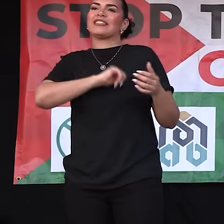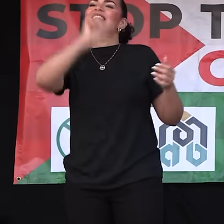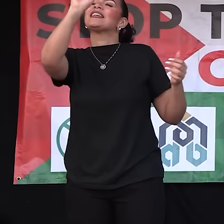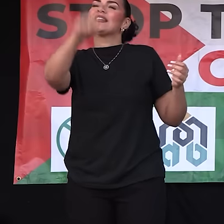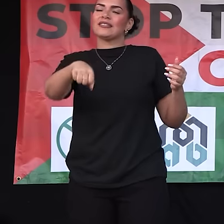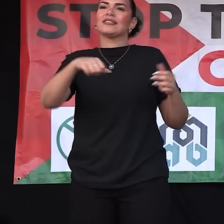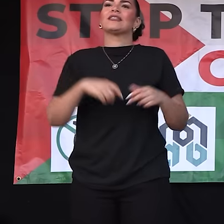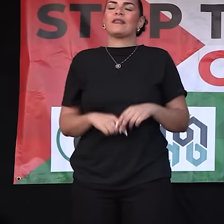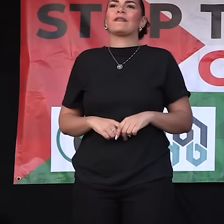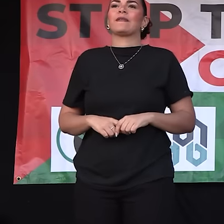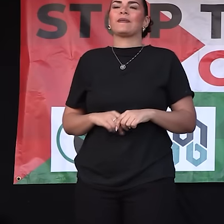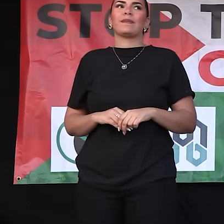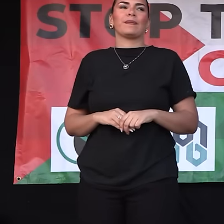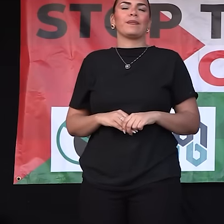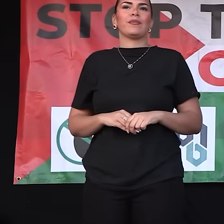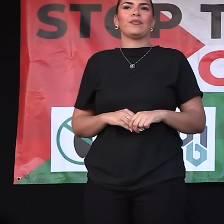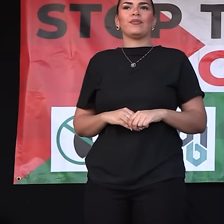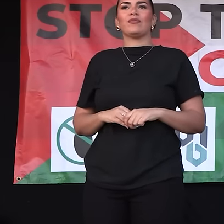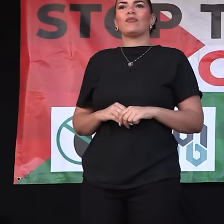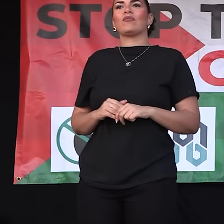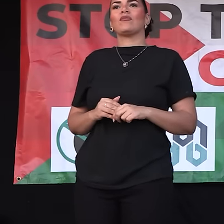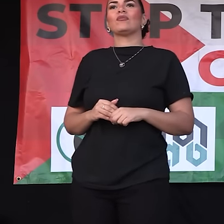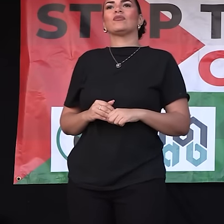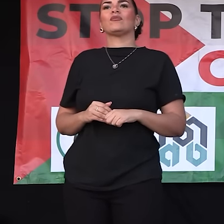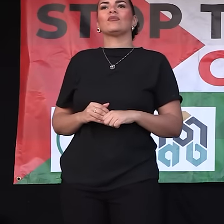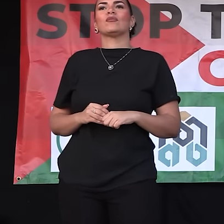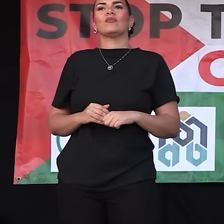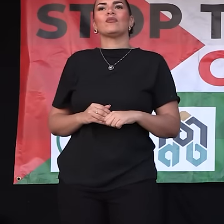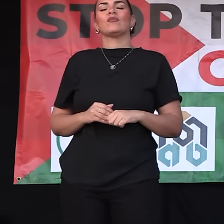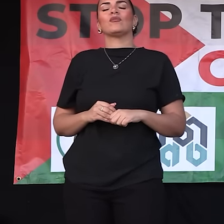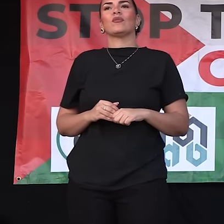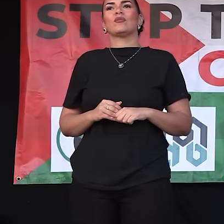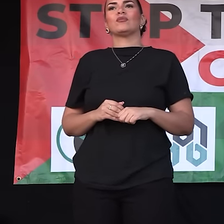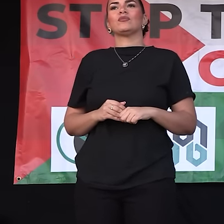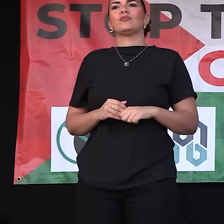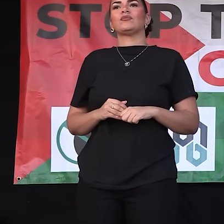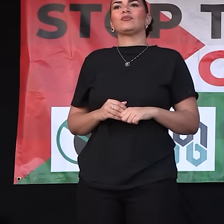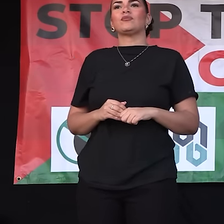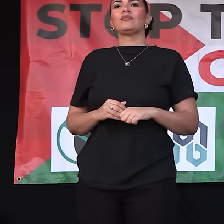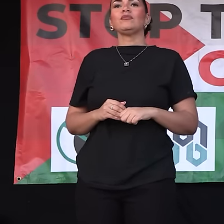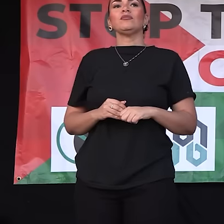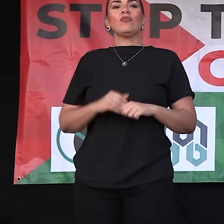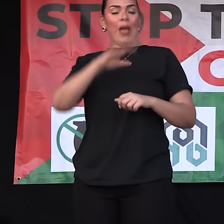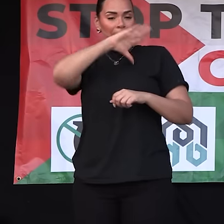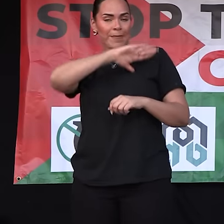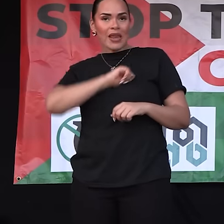Palestine, yes, but also no, that Palestine will set you